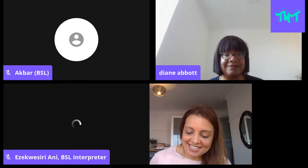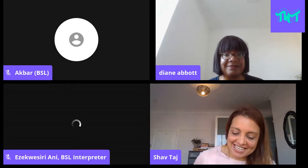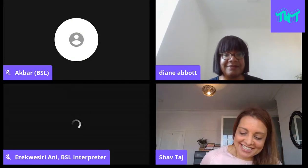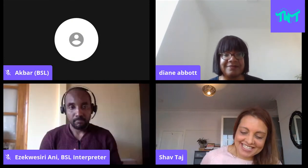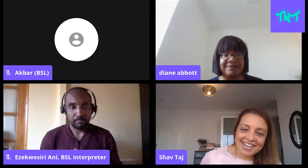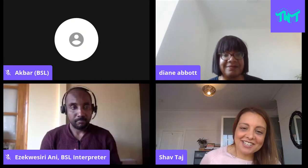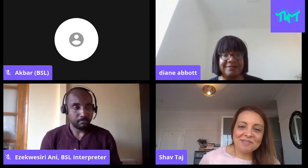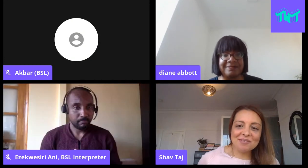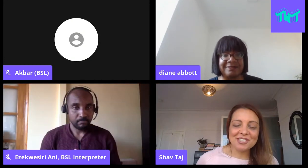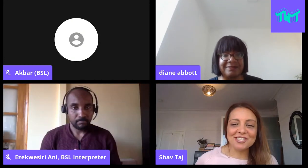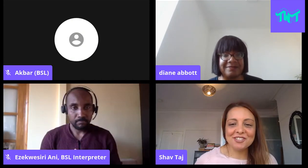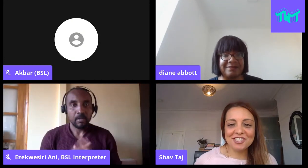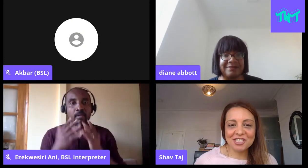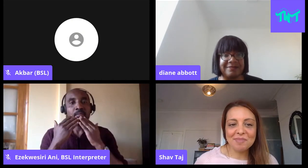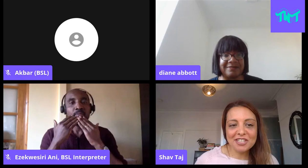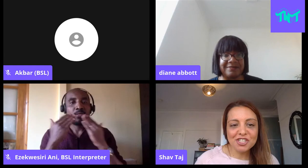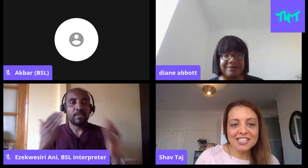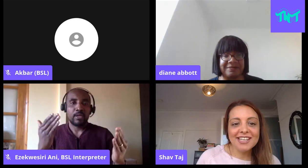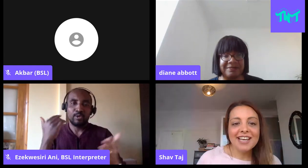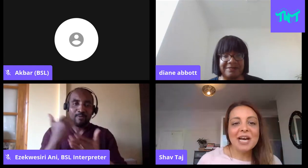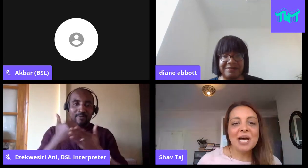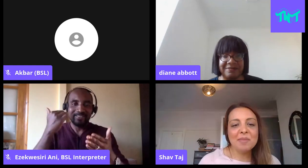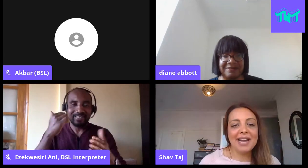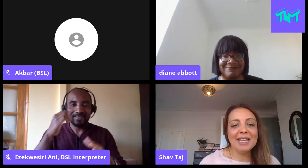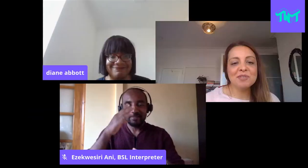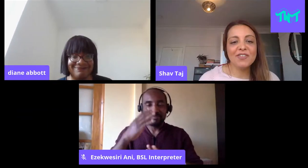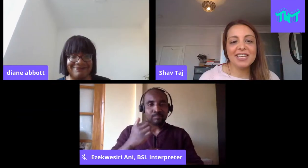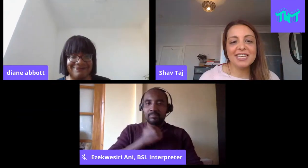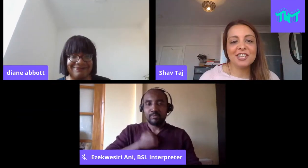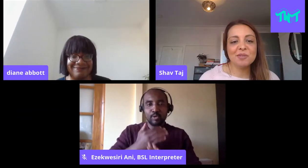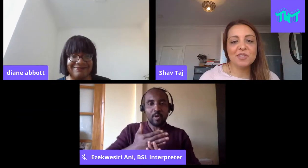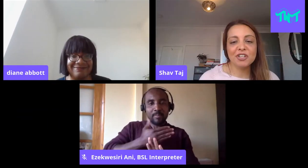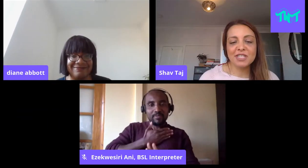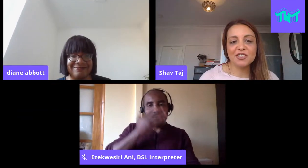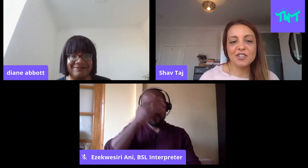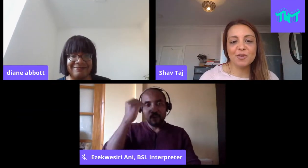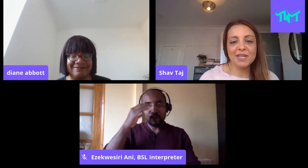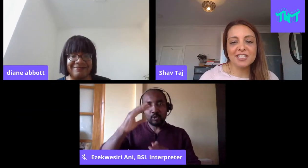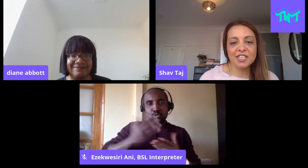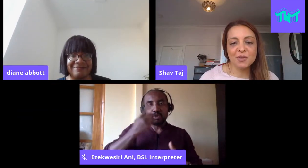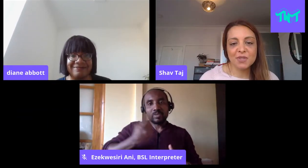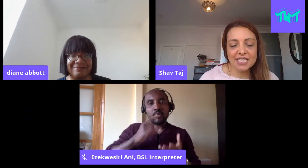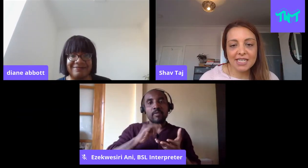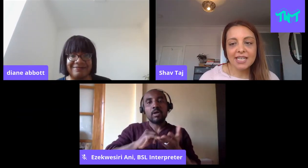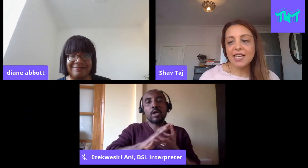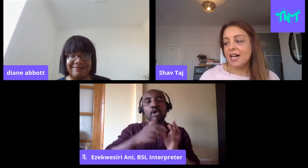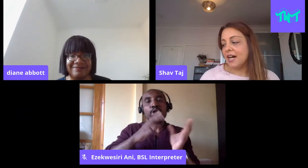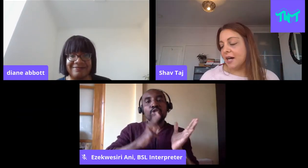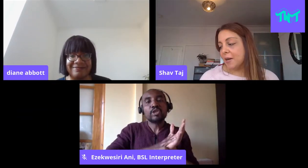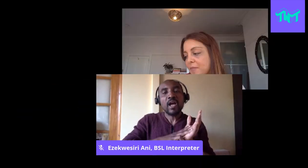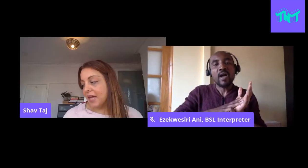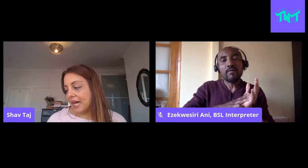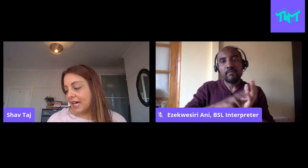myself at the start as well, which I should just mention. I am Shyvana Taj. I'm the General Secretary of the Wales to UC.